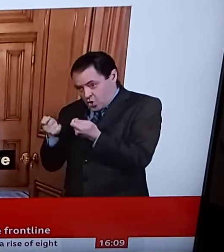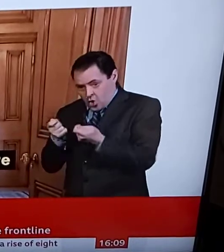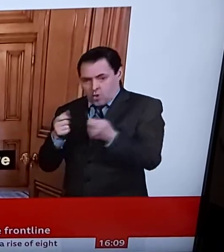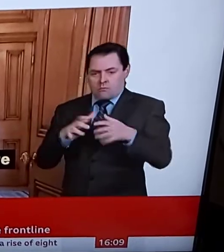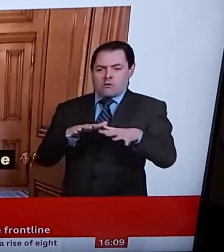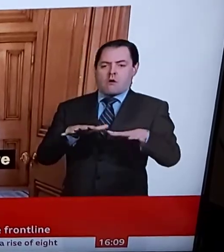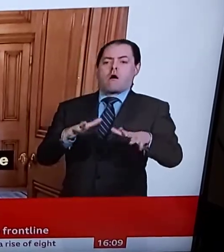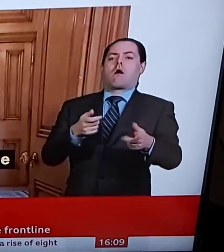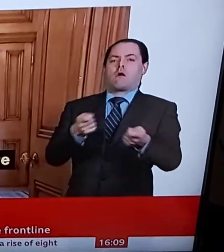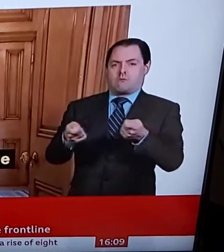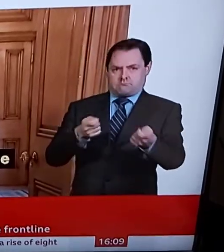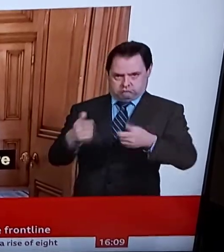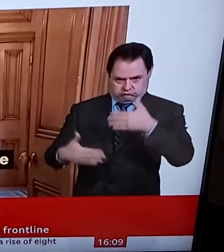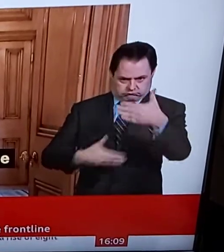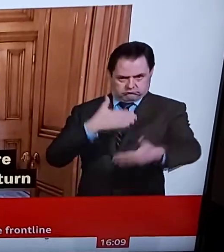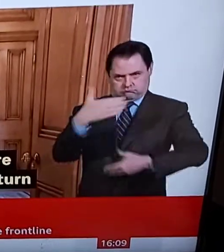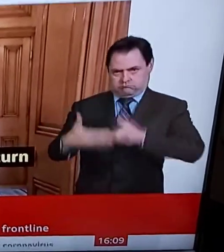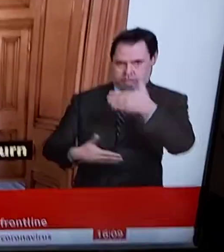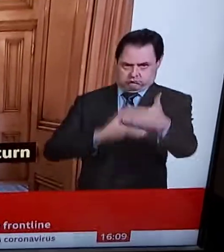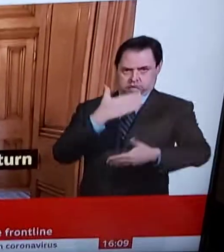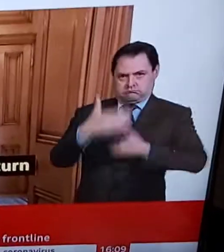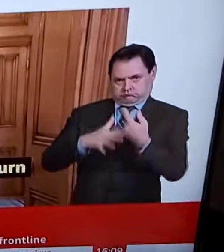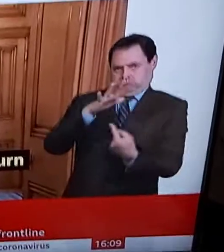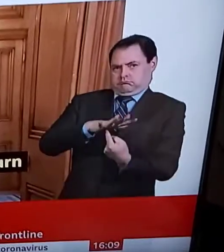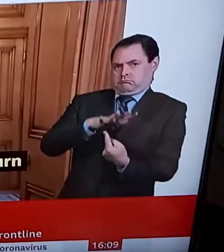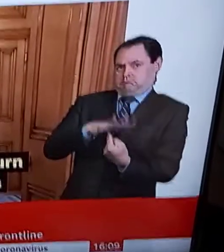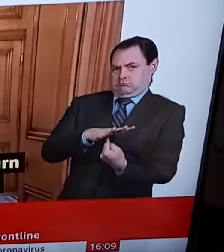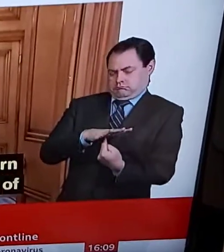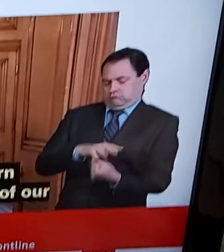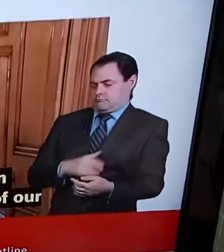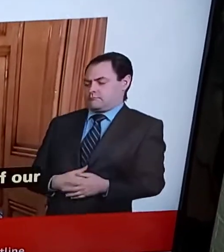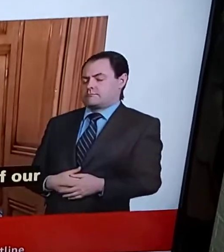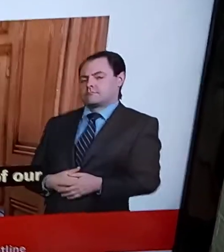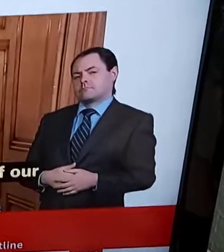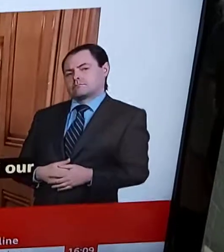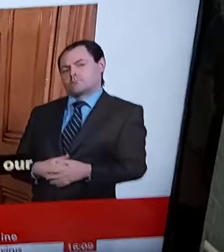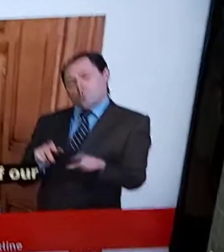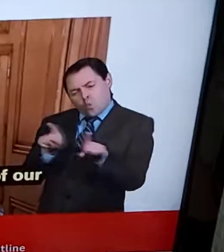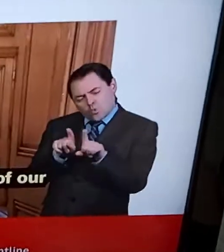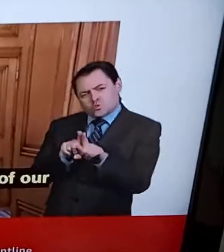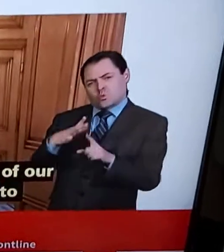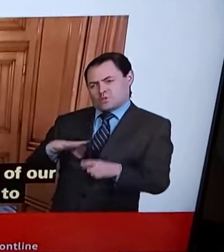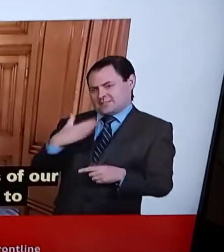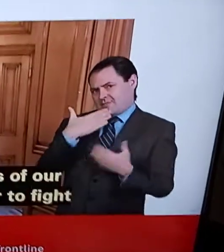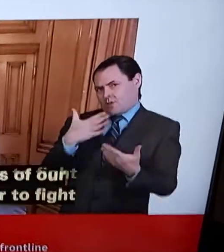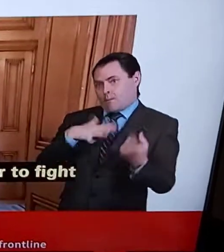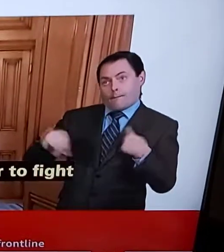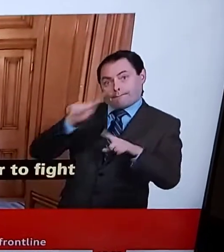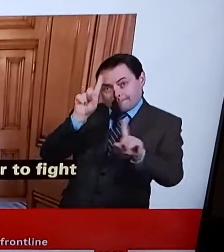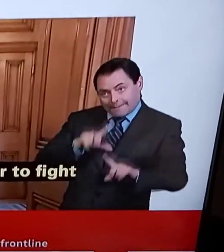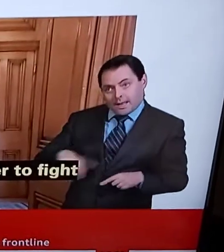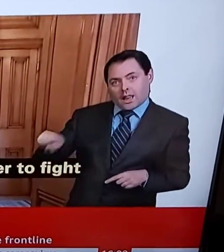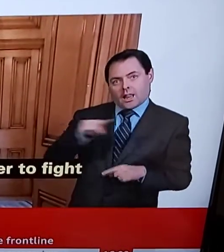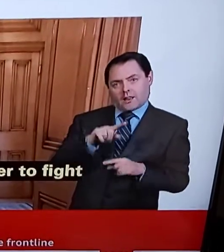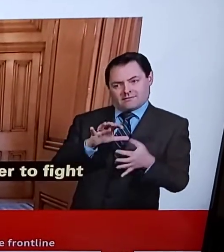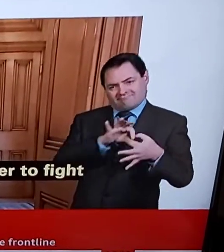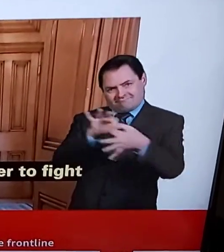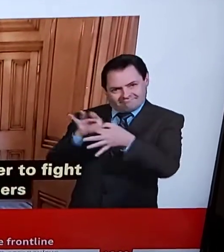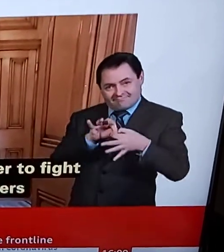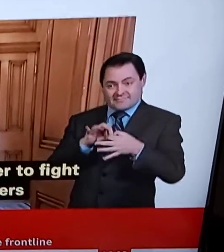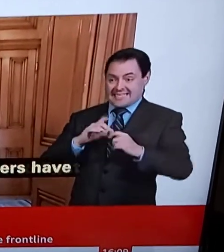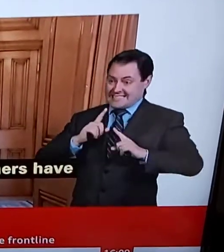way in which all parts of our country are coming together to fight this invisible enemy. Teachers have kept schools open for those who